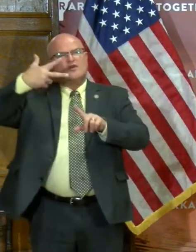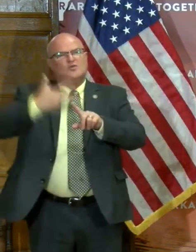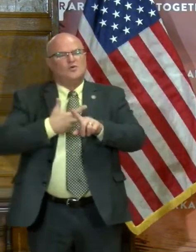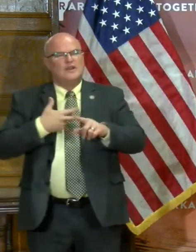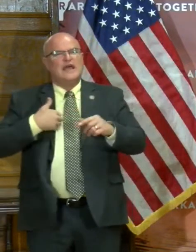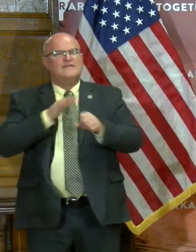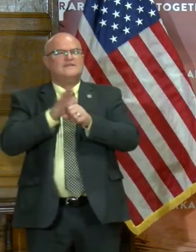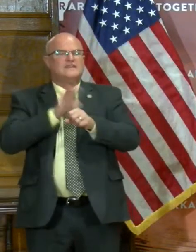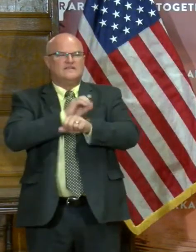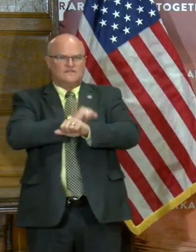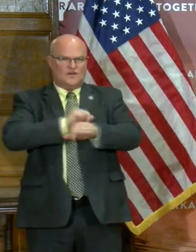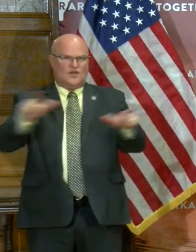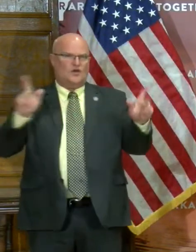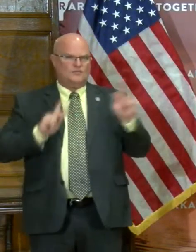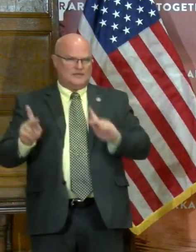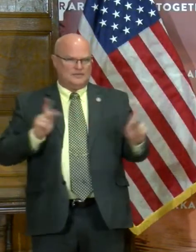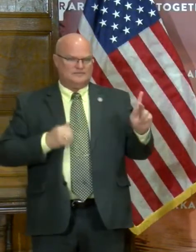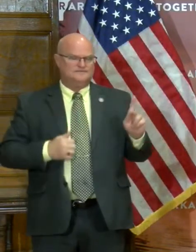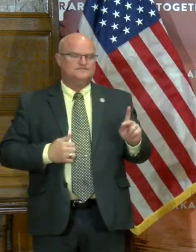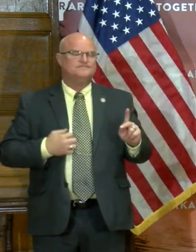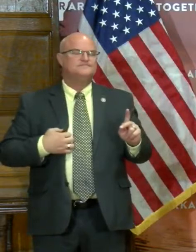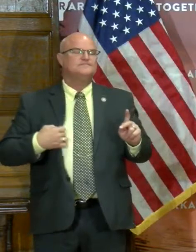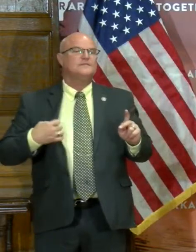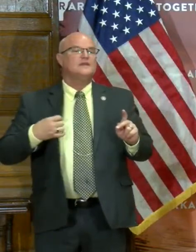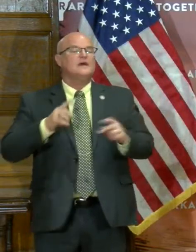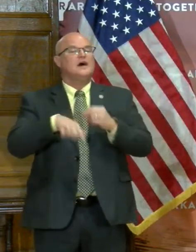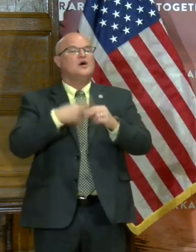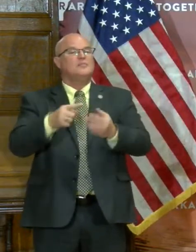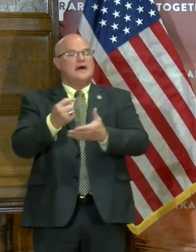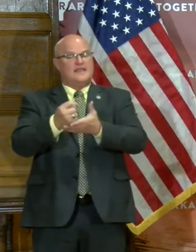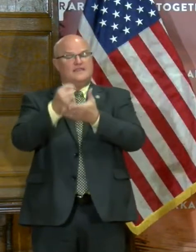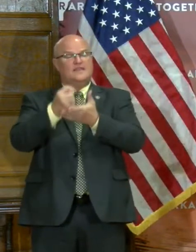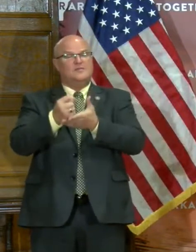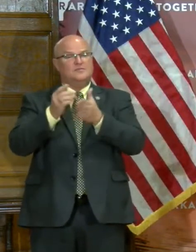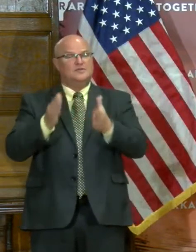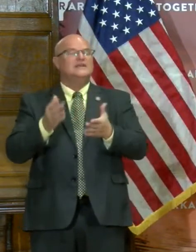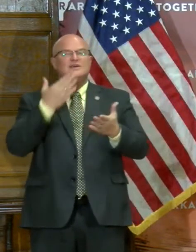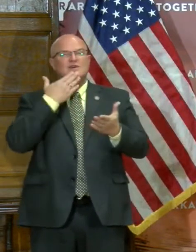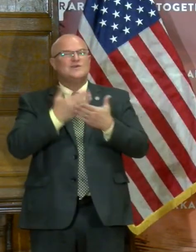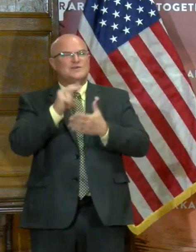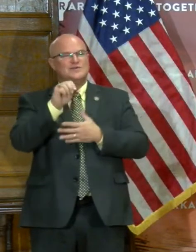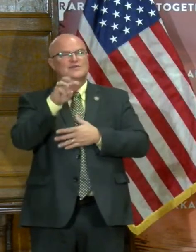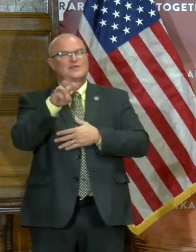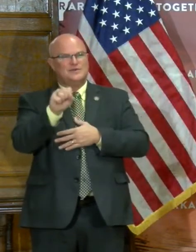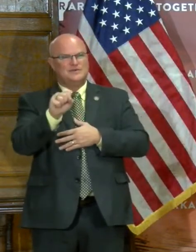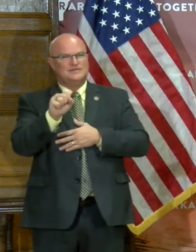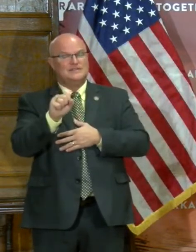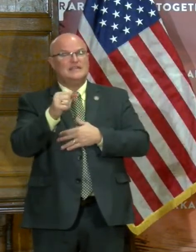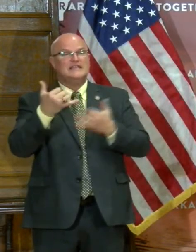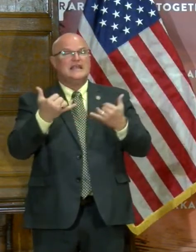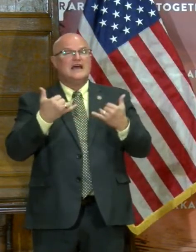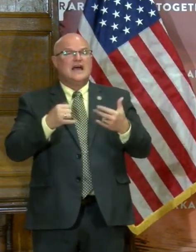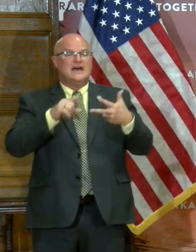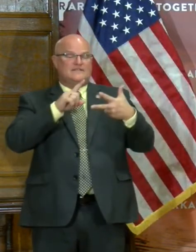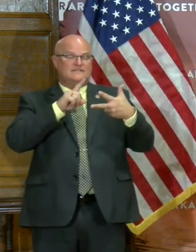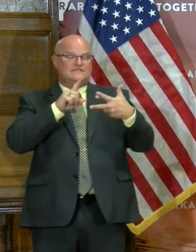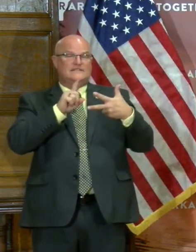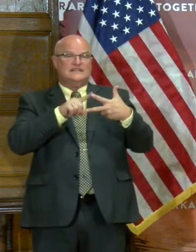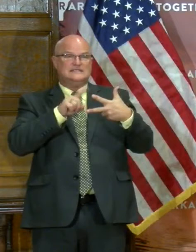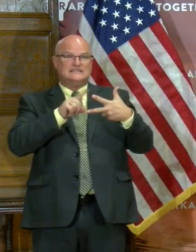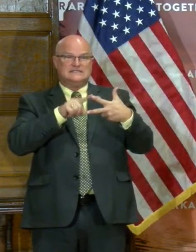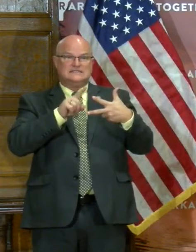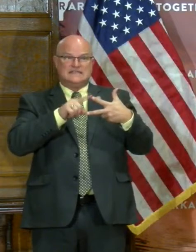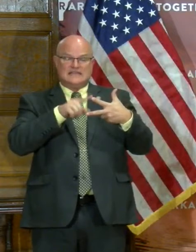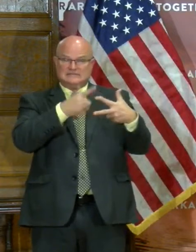year that we have enough for everybody. With regard to therapeutics, there's also good news in that front. We now have a second